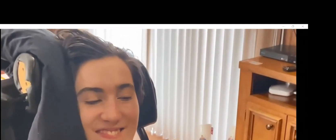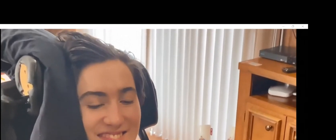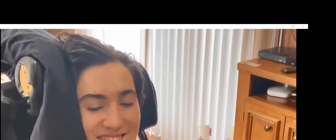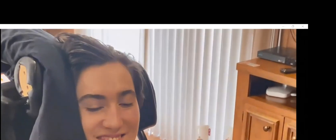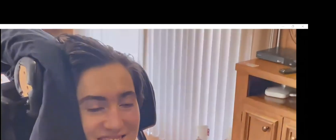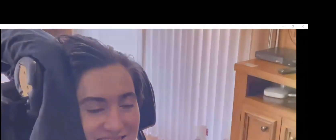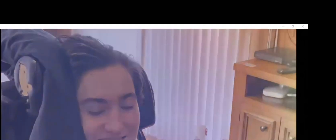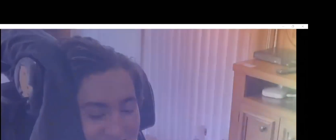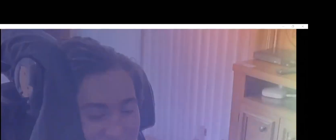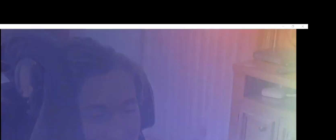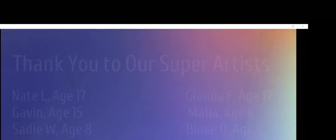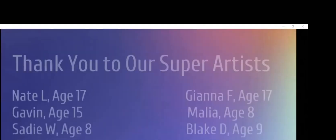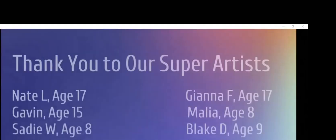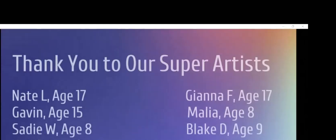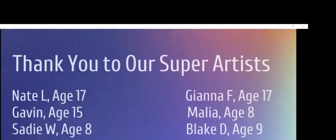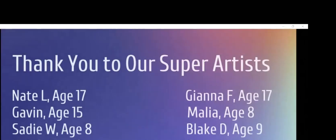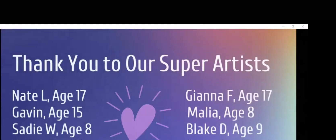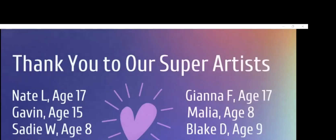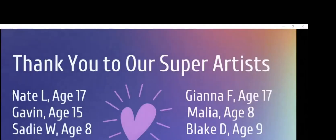technology in their own lives.